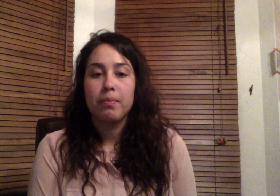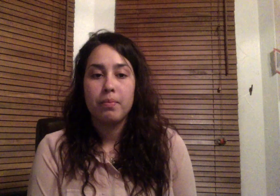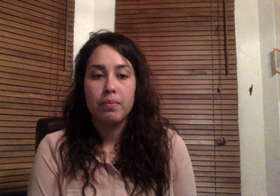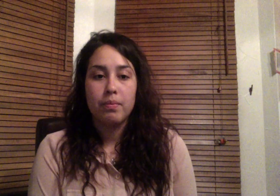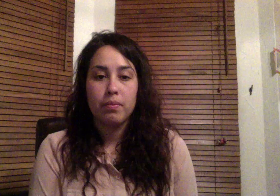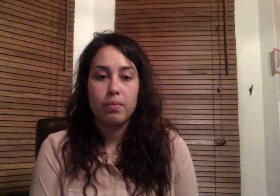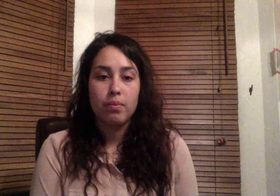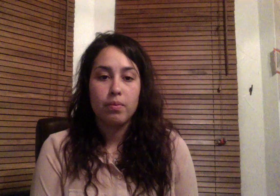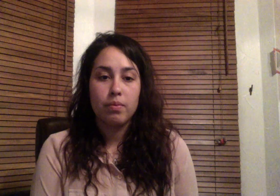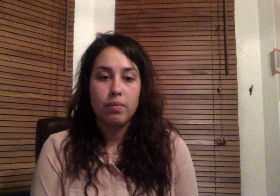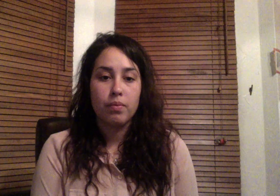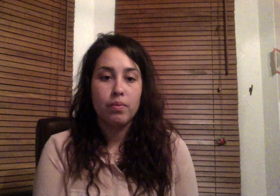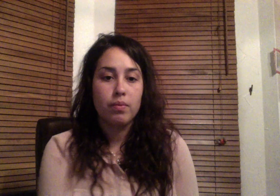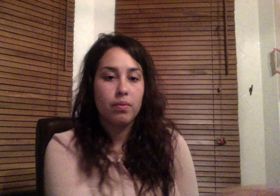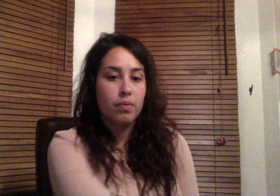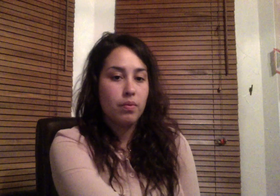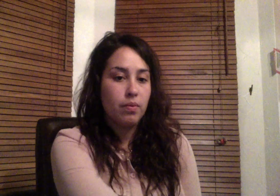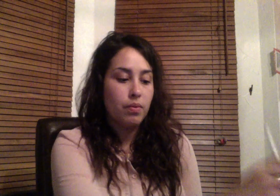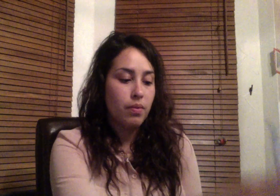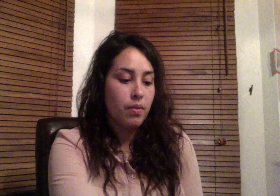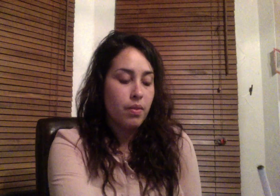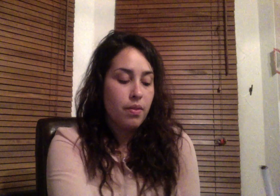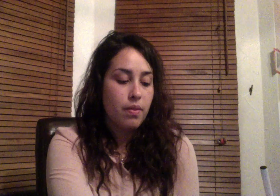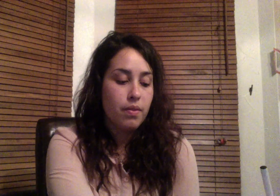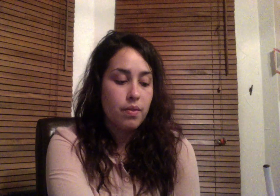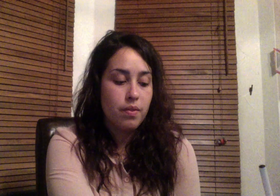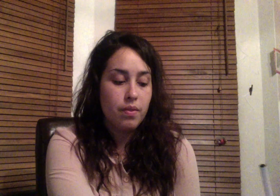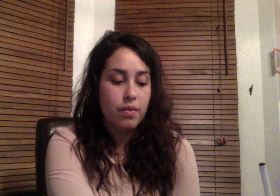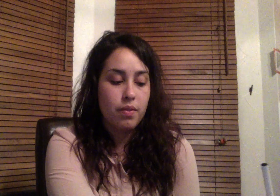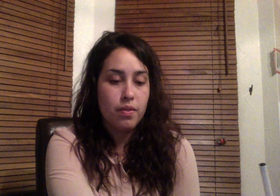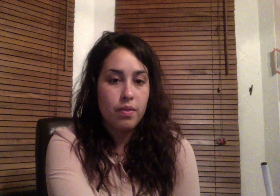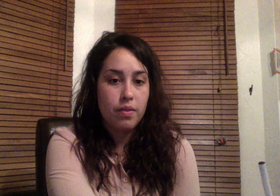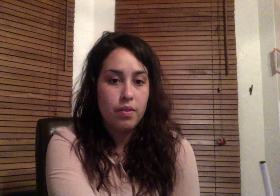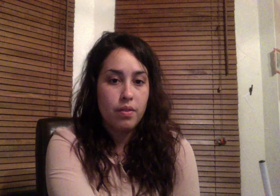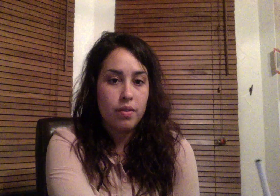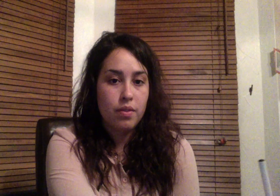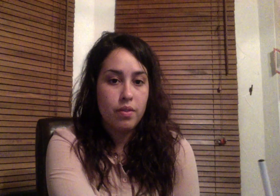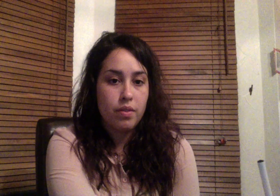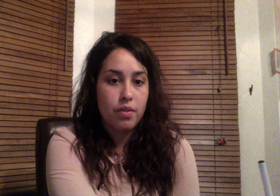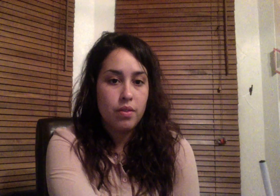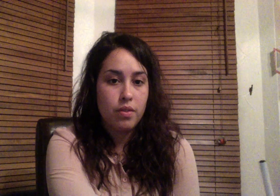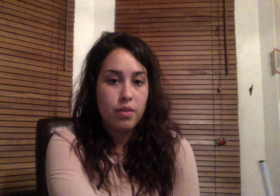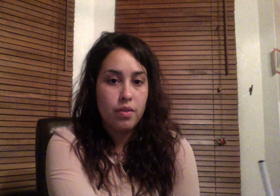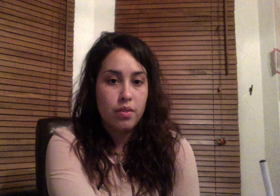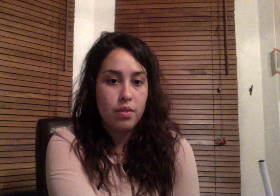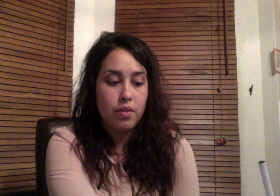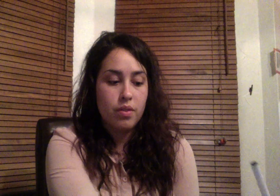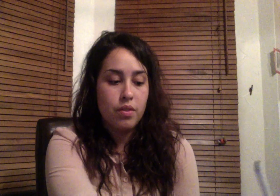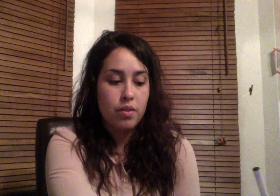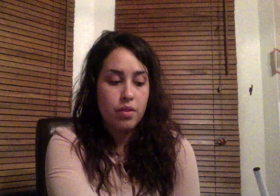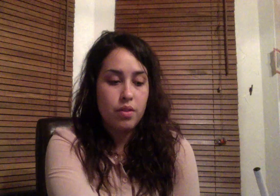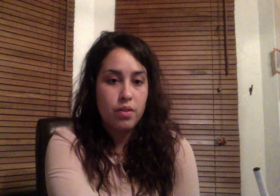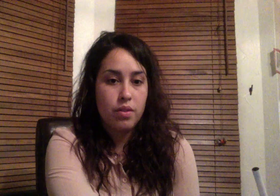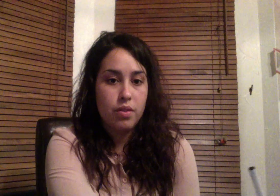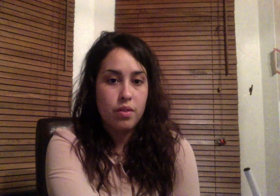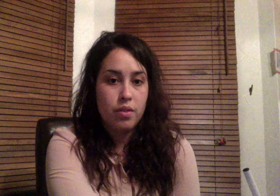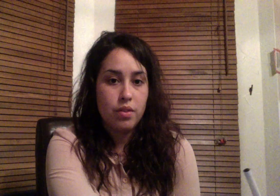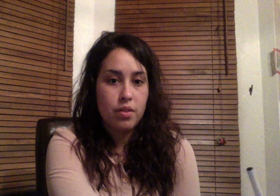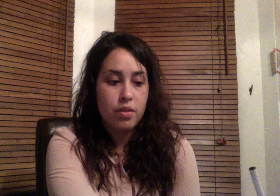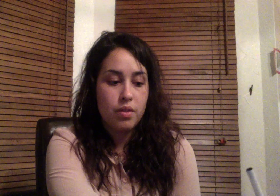etc. Similarly, to make their food, plants also need some essential factors, including light,